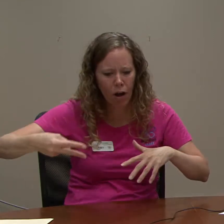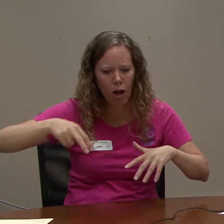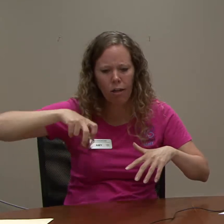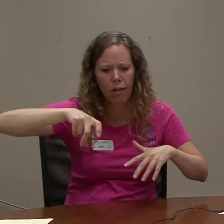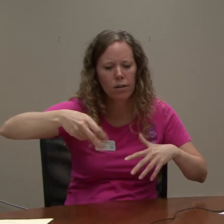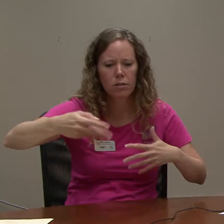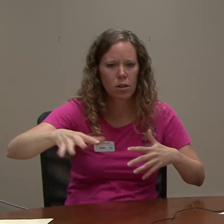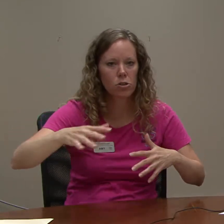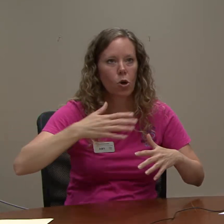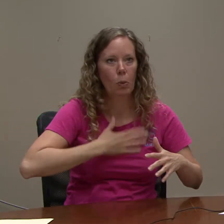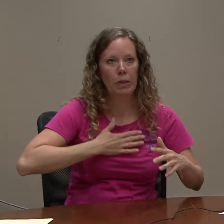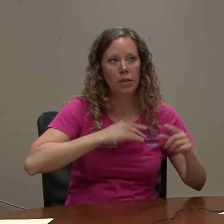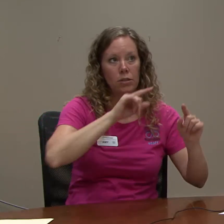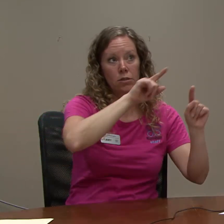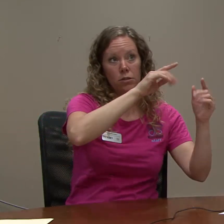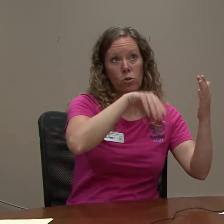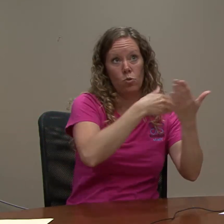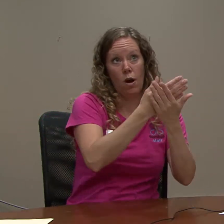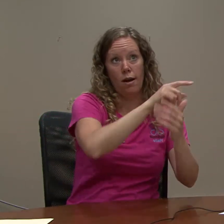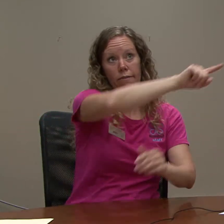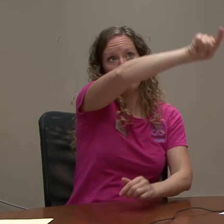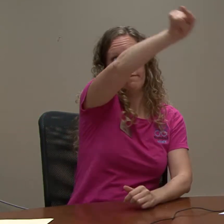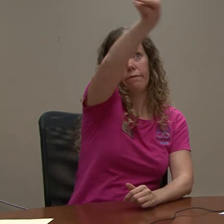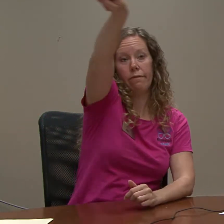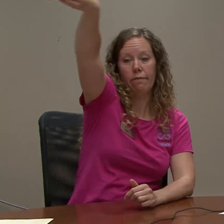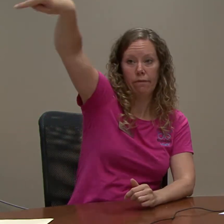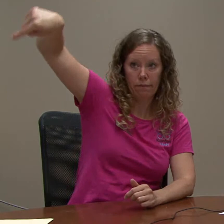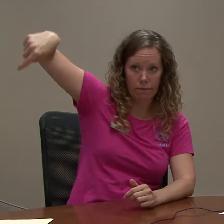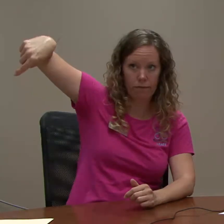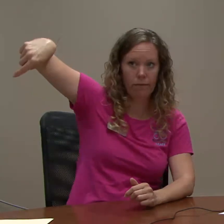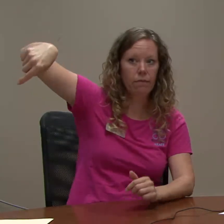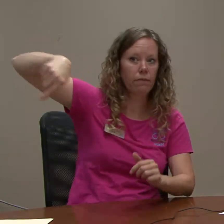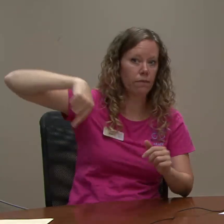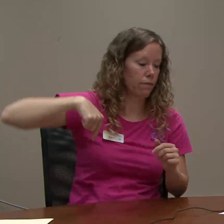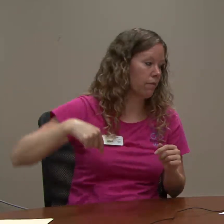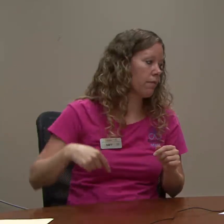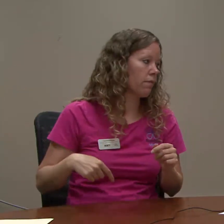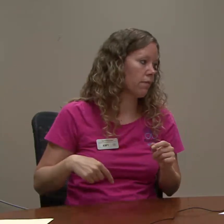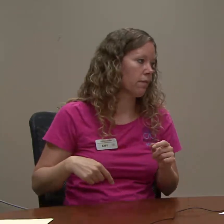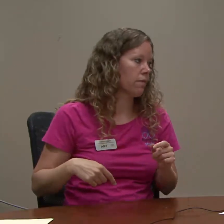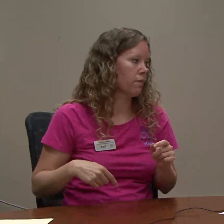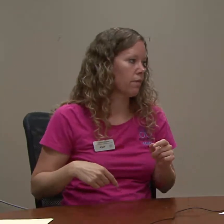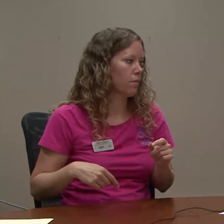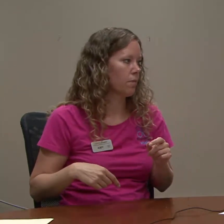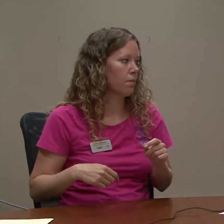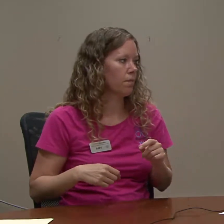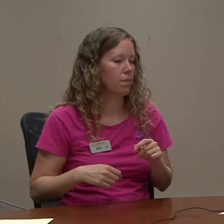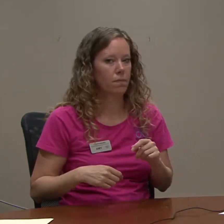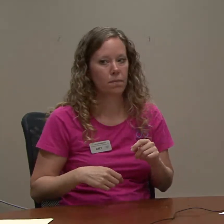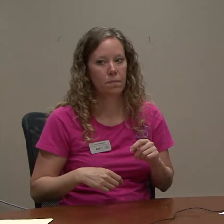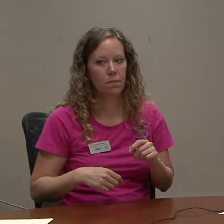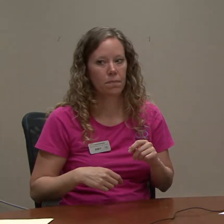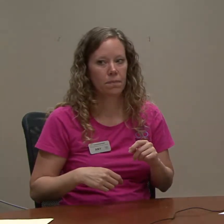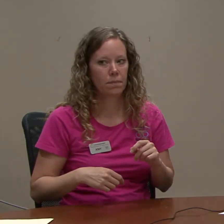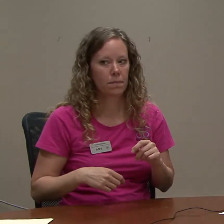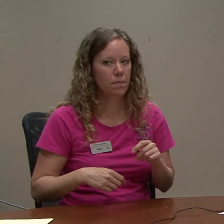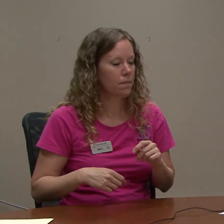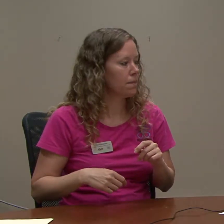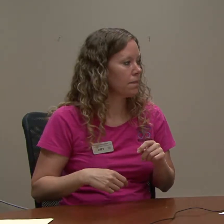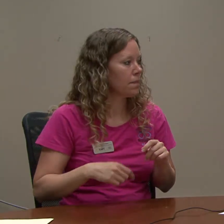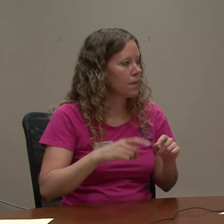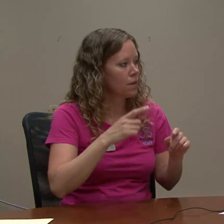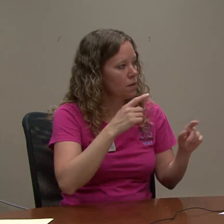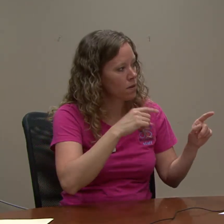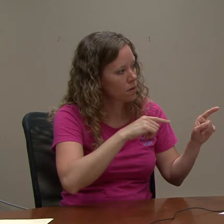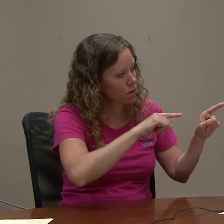go around this way. You'll come to Care Center 1, this gate here. Can you see that? This gate here. And